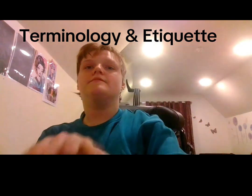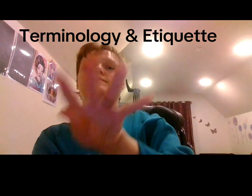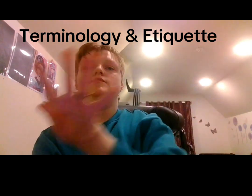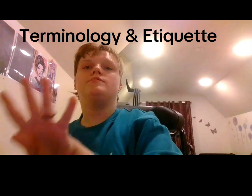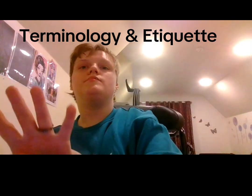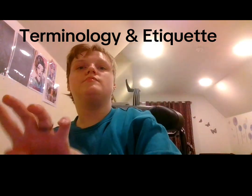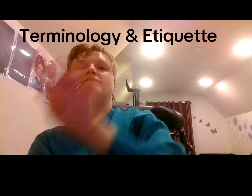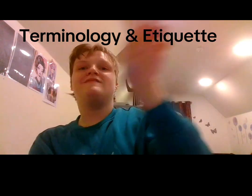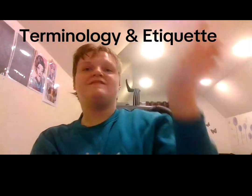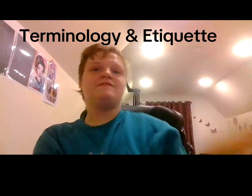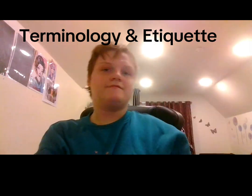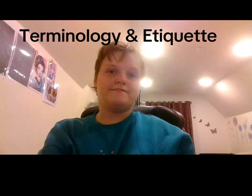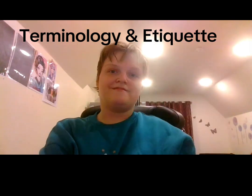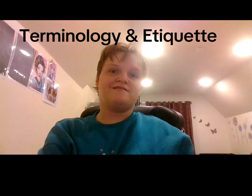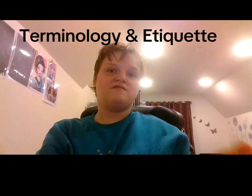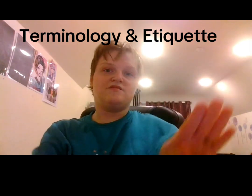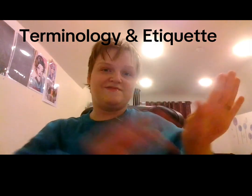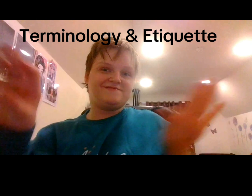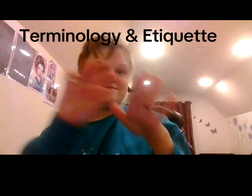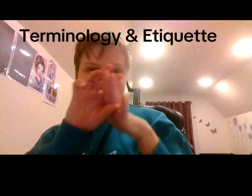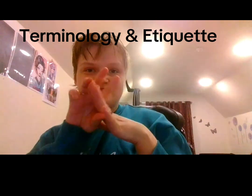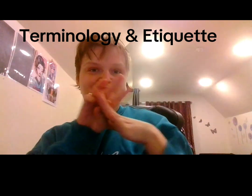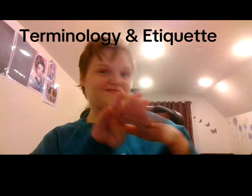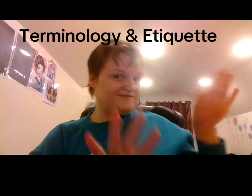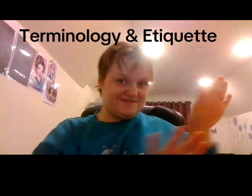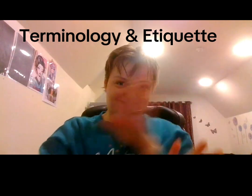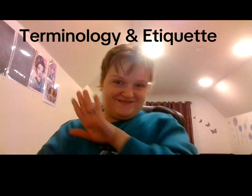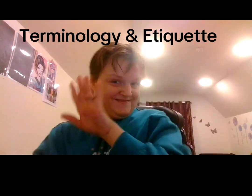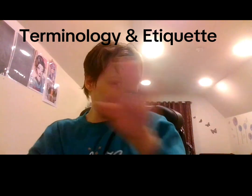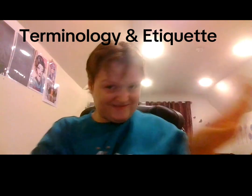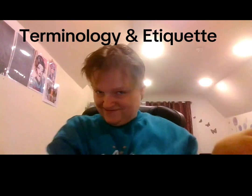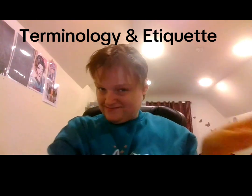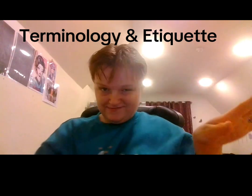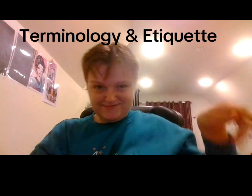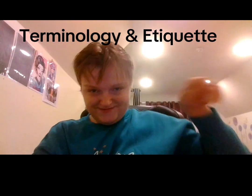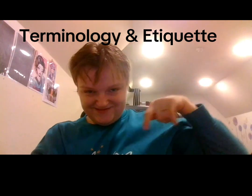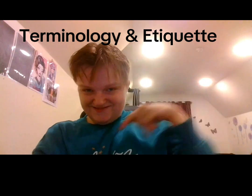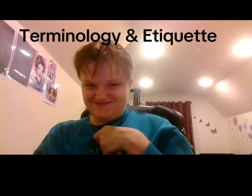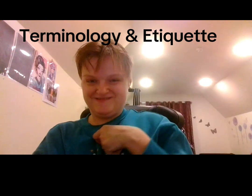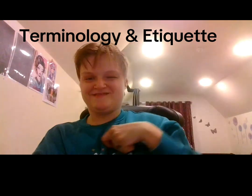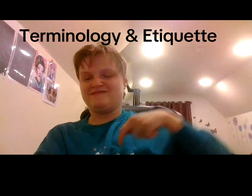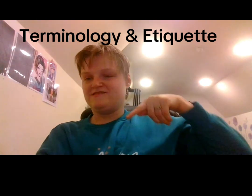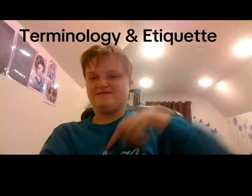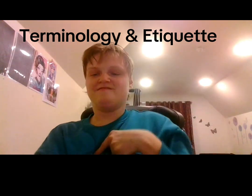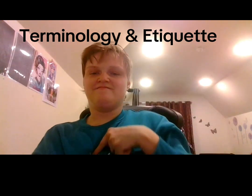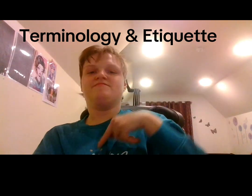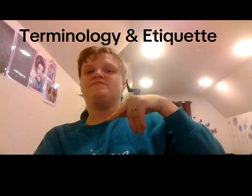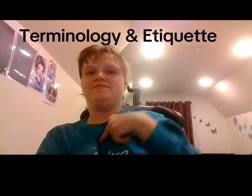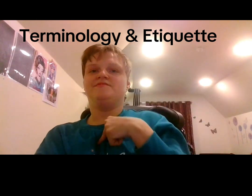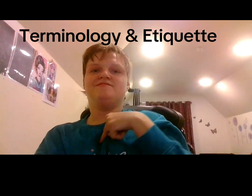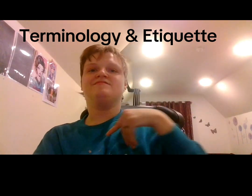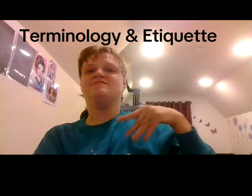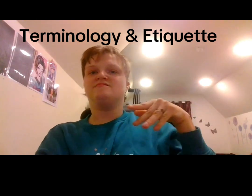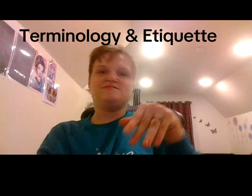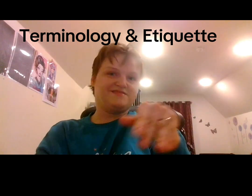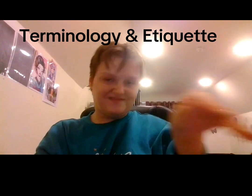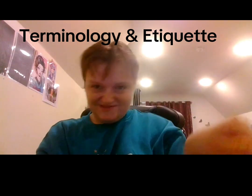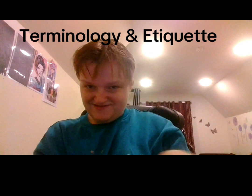Plus, please don't forget to follow my official fan page called Teresa Jackson